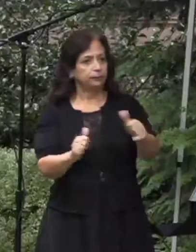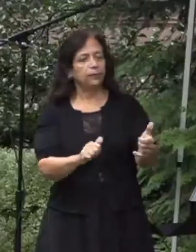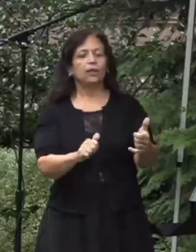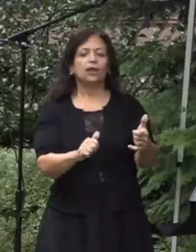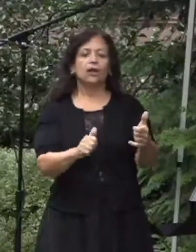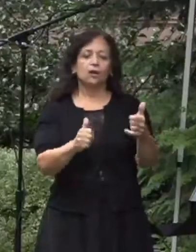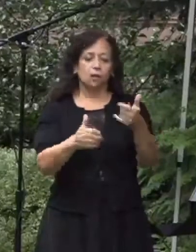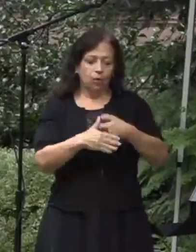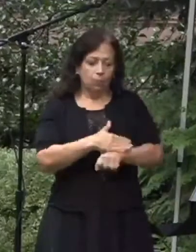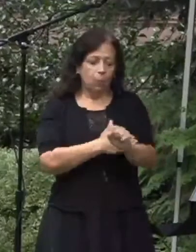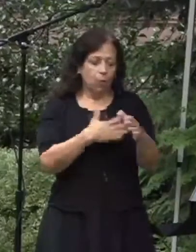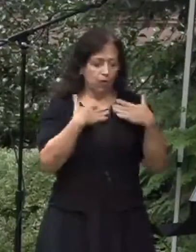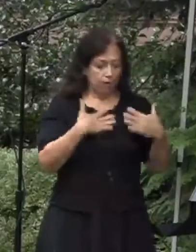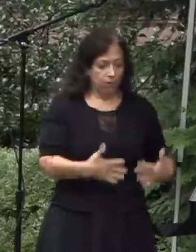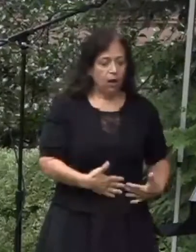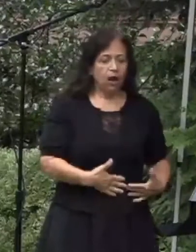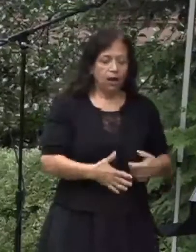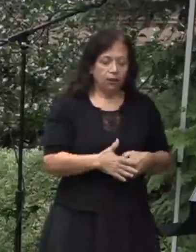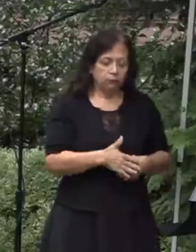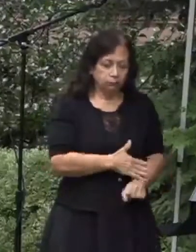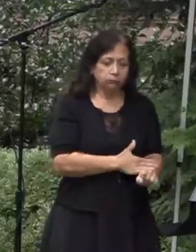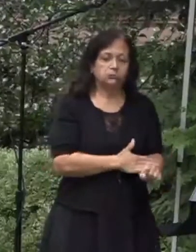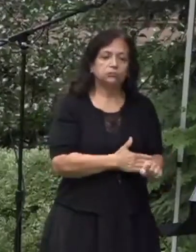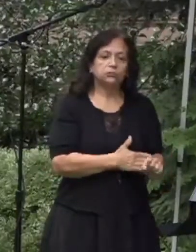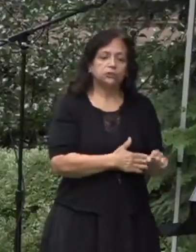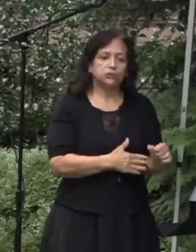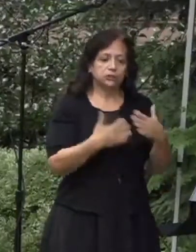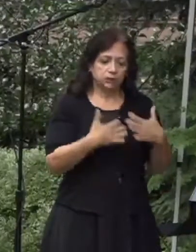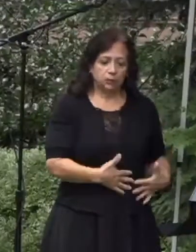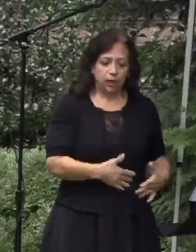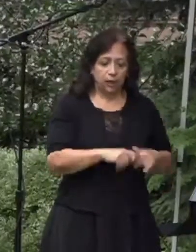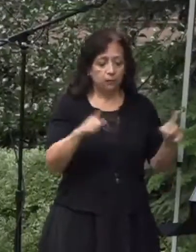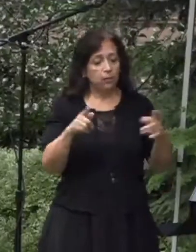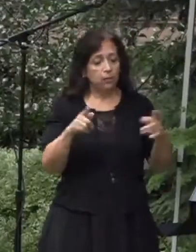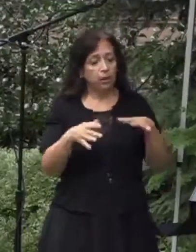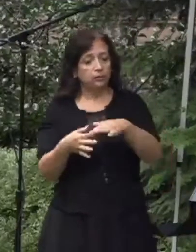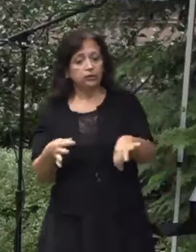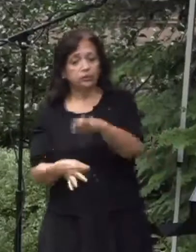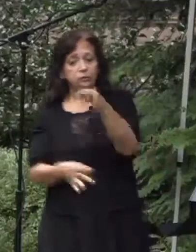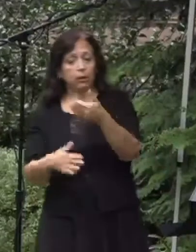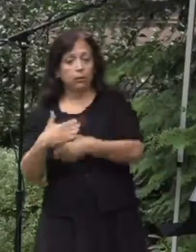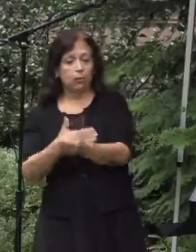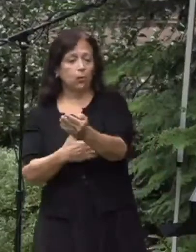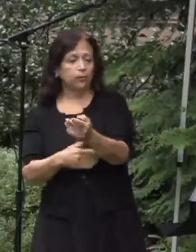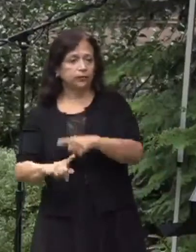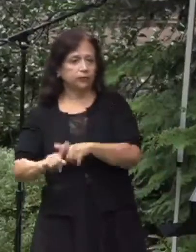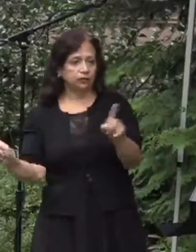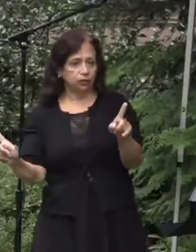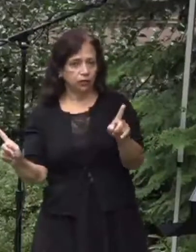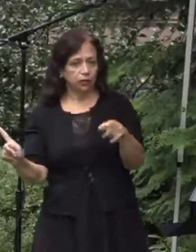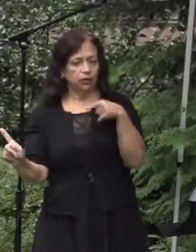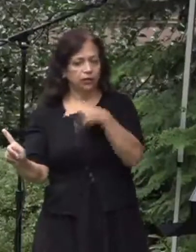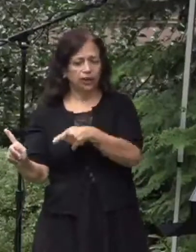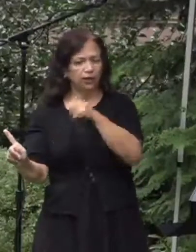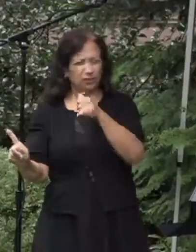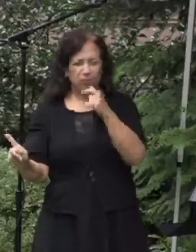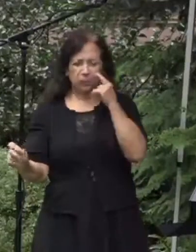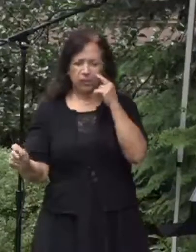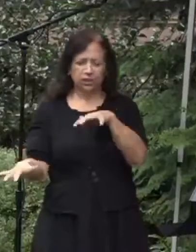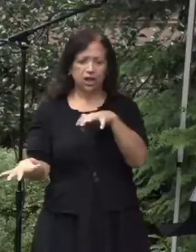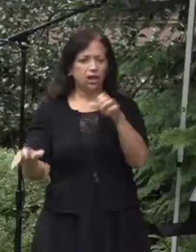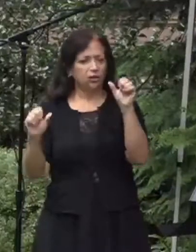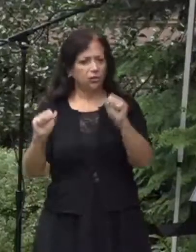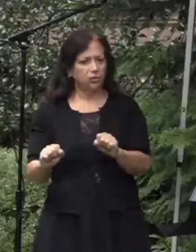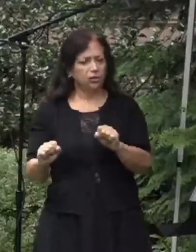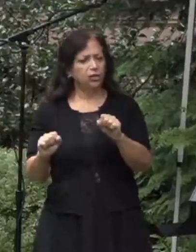of the flesh is flesh, and what is born of the spirit is spirit. Do not be astonished that I said to you, you